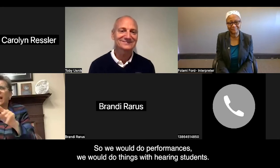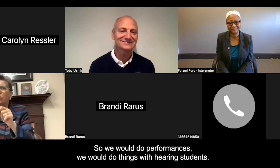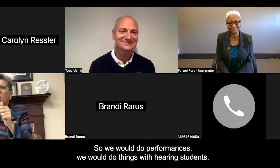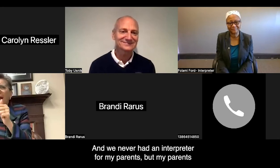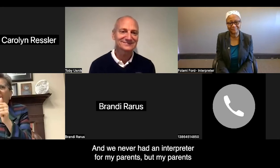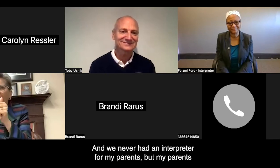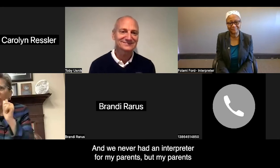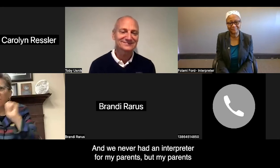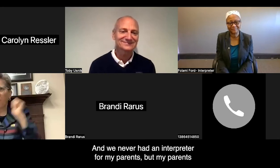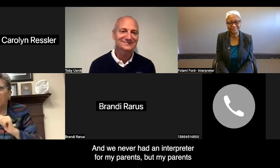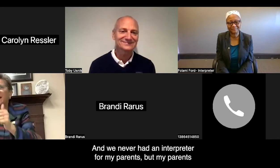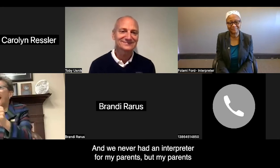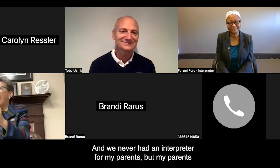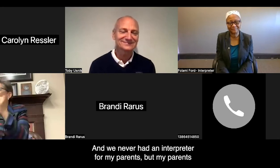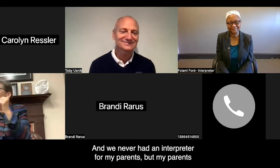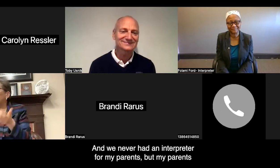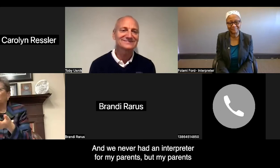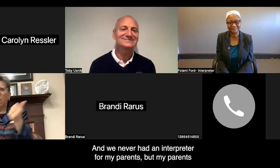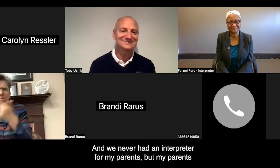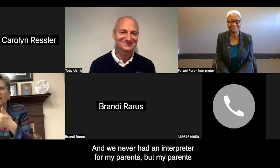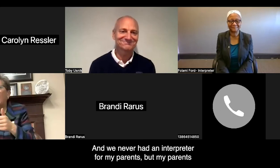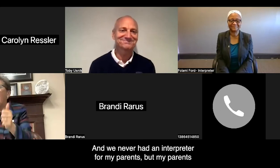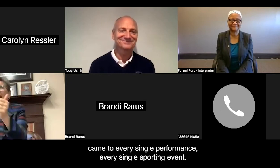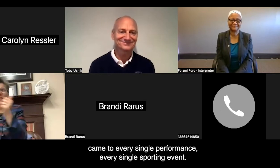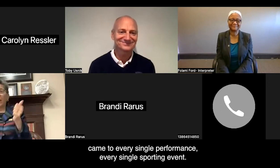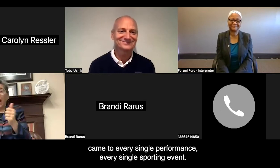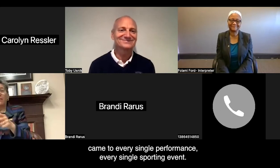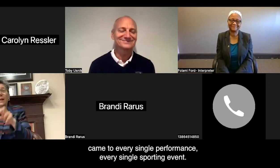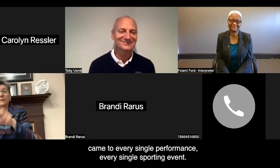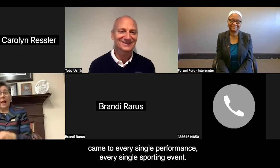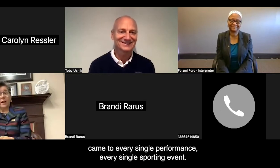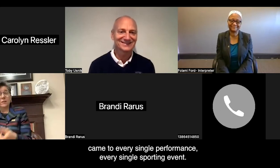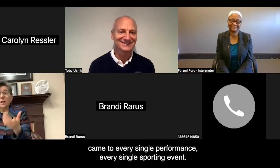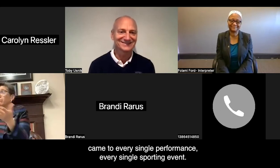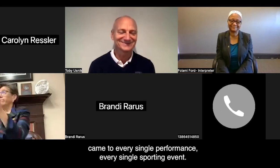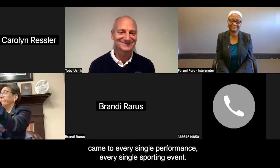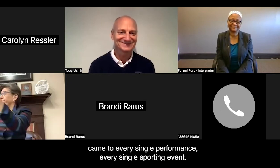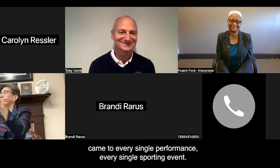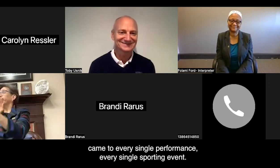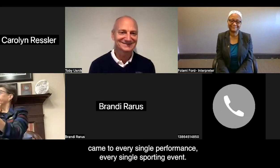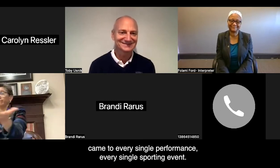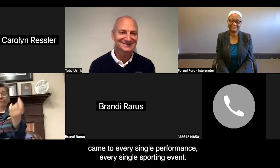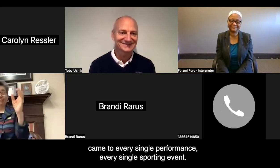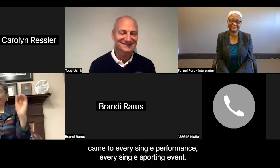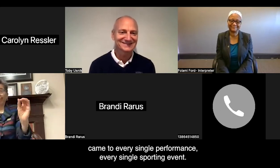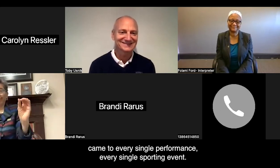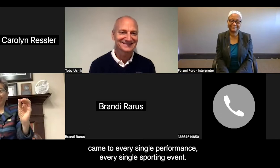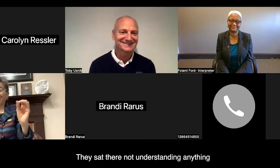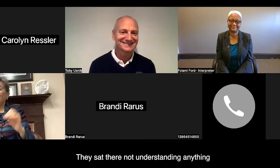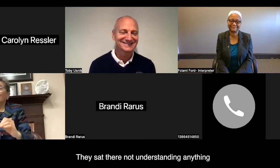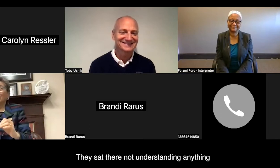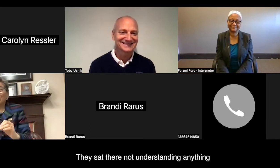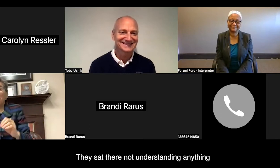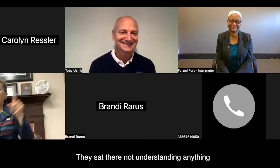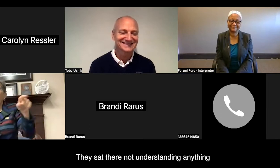interpreter for my parents, but my parents came to every single performance, every single sporting event. They sat there not understanding